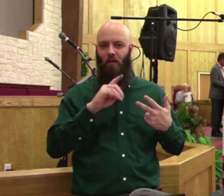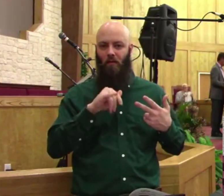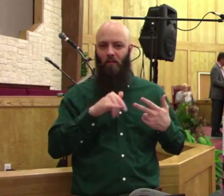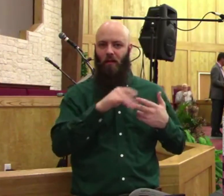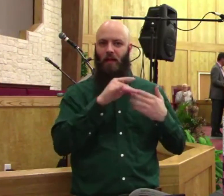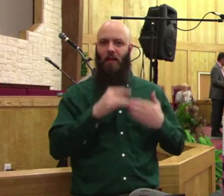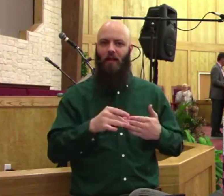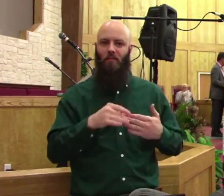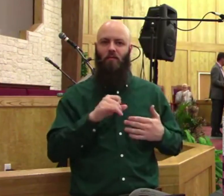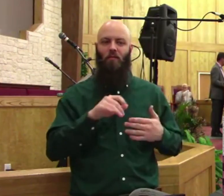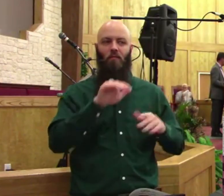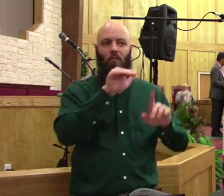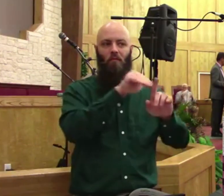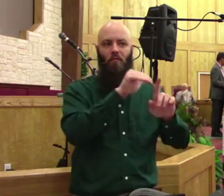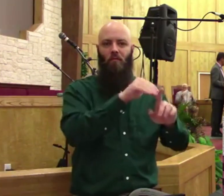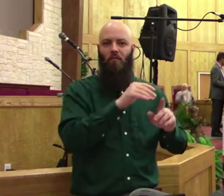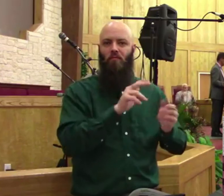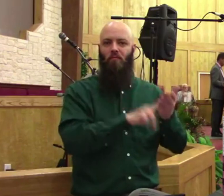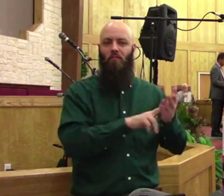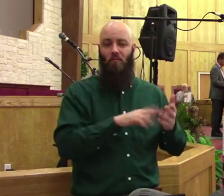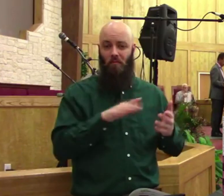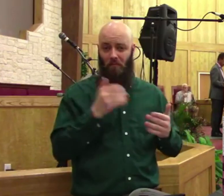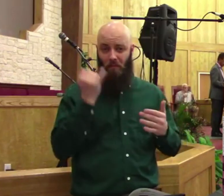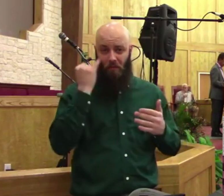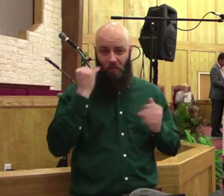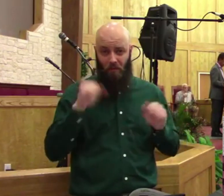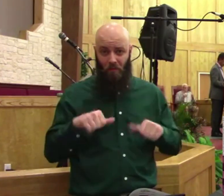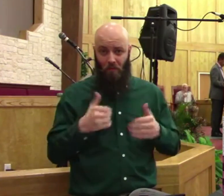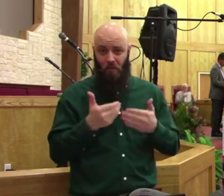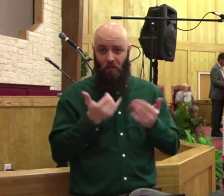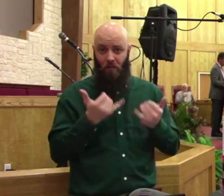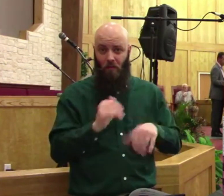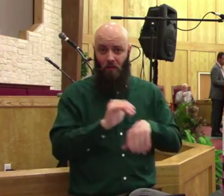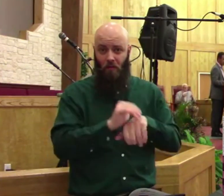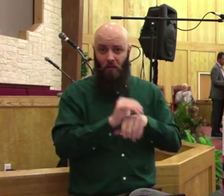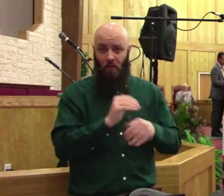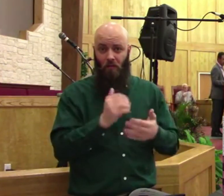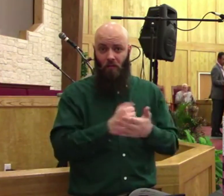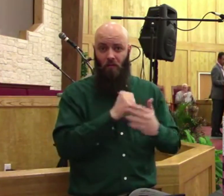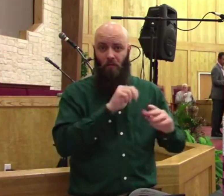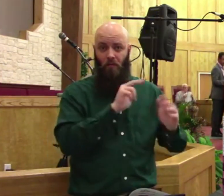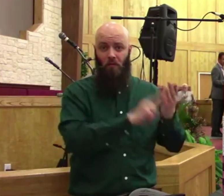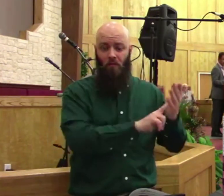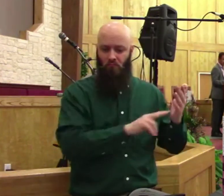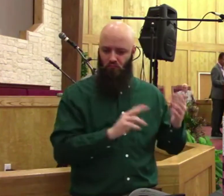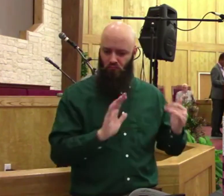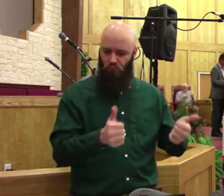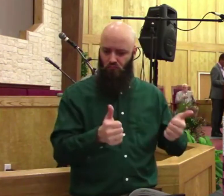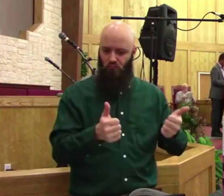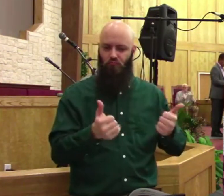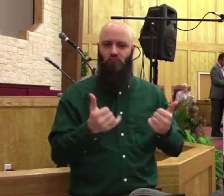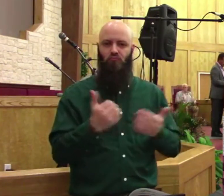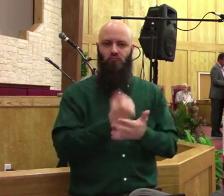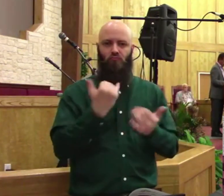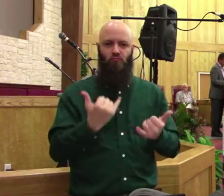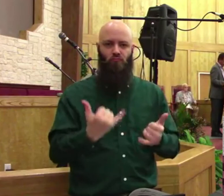let us do this tonight, if possible, and we will begin that study very soon.